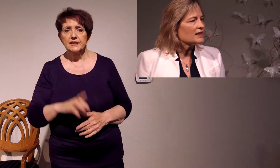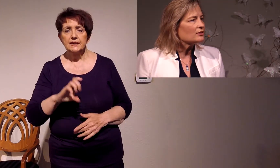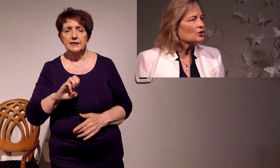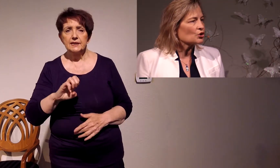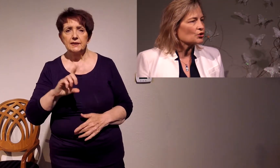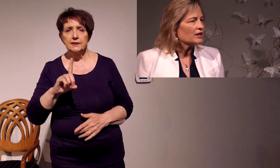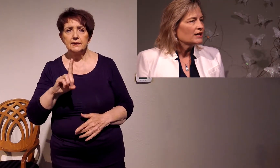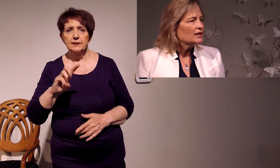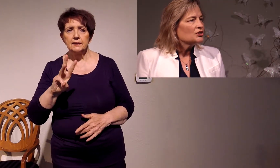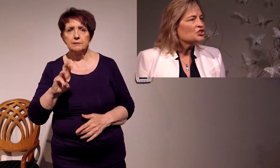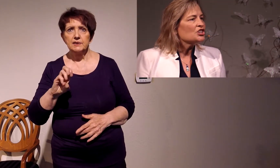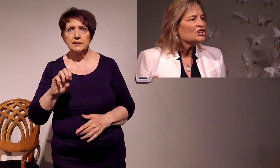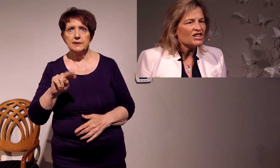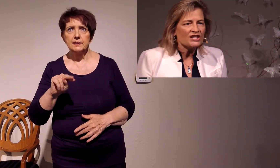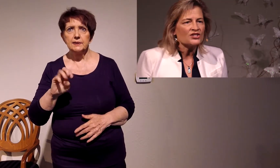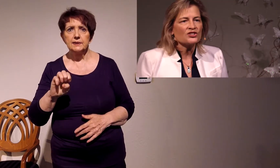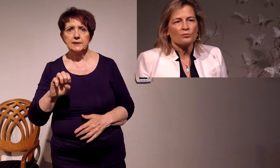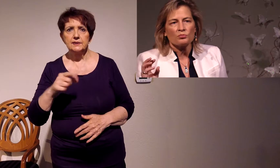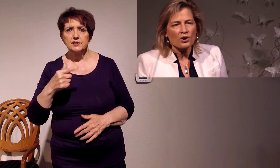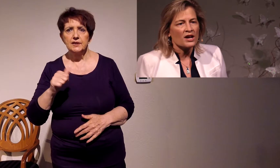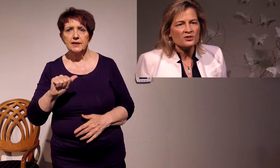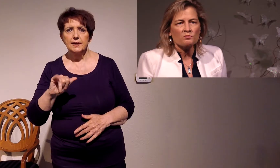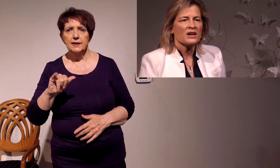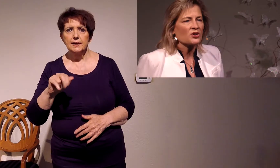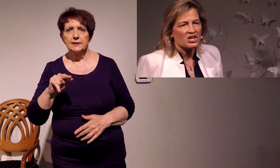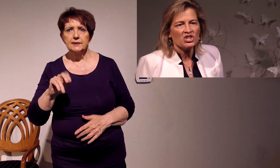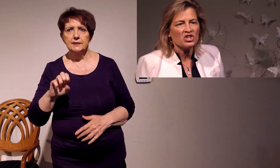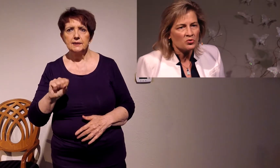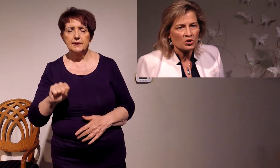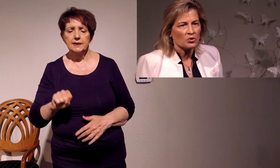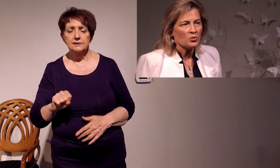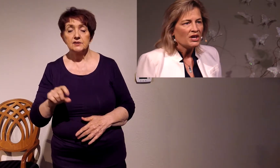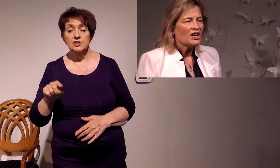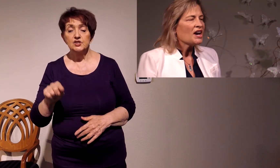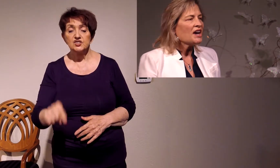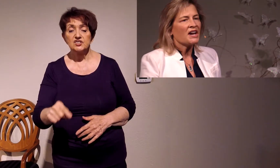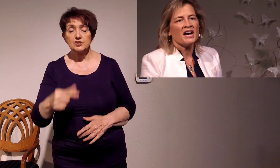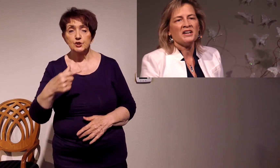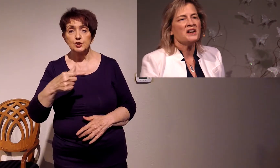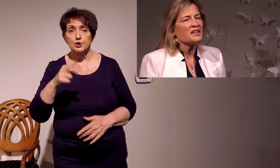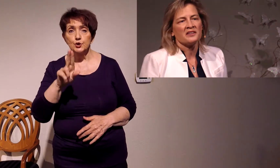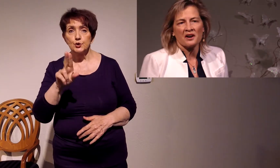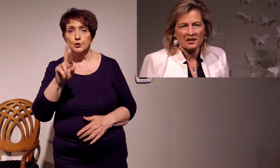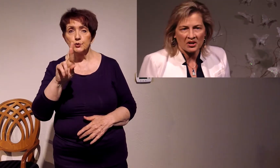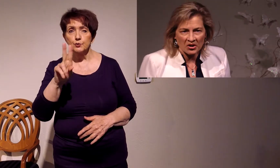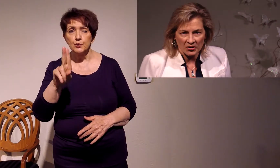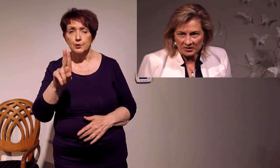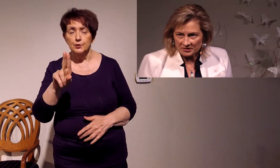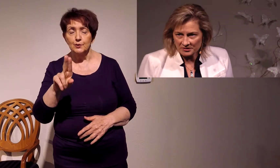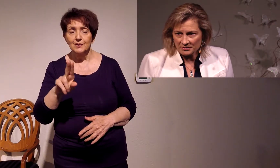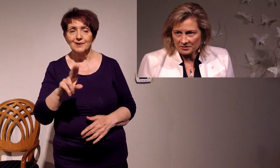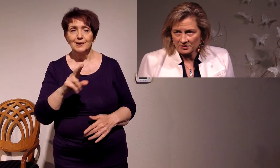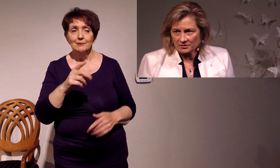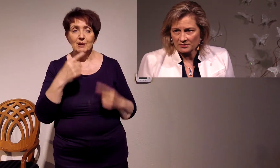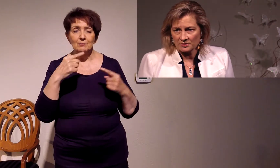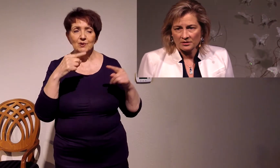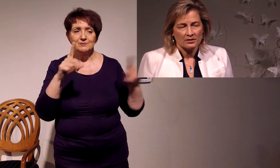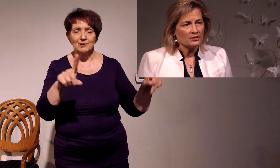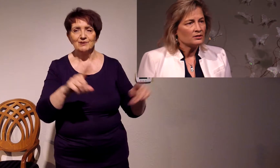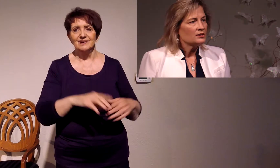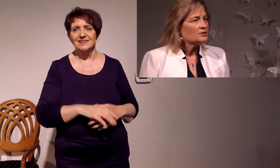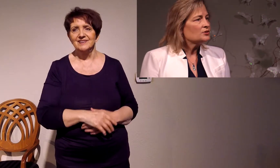September 23rd. She is the prosperity guru. I ain't got nothing on her.